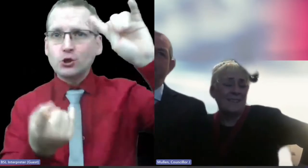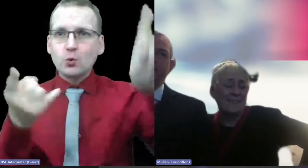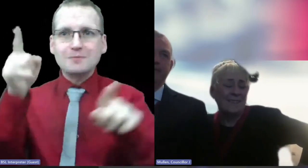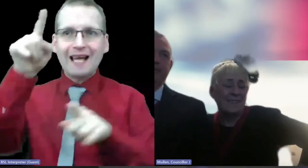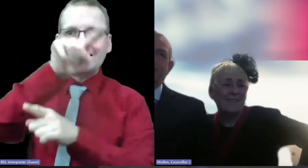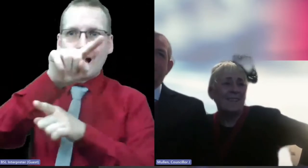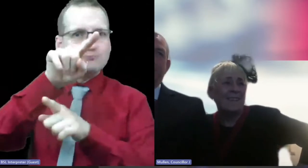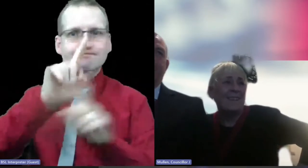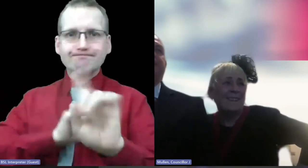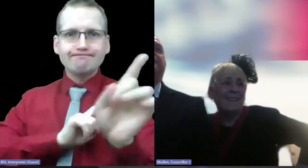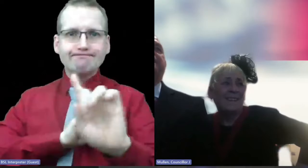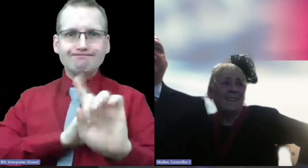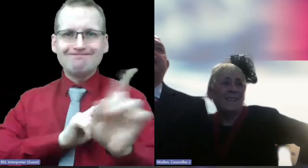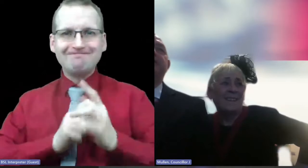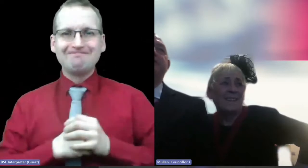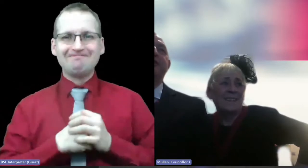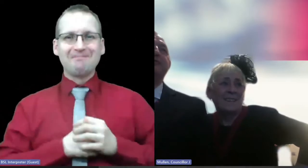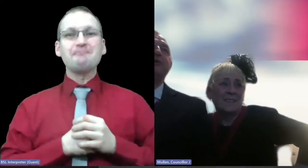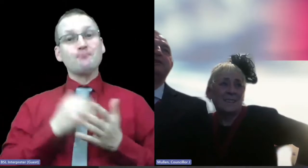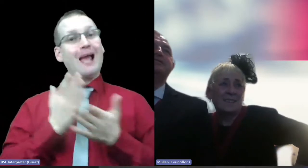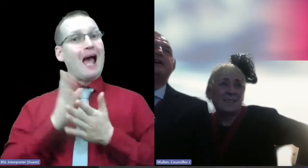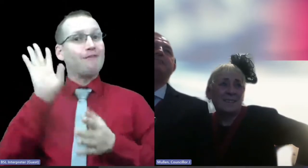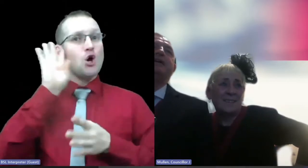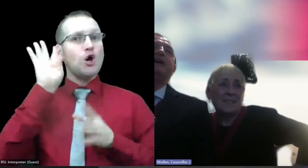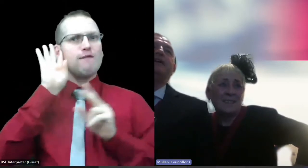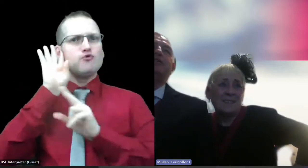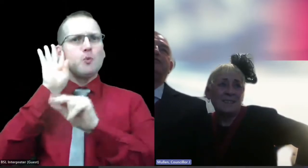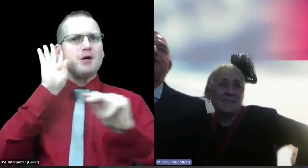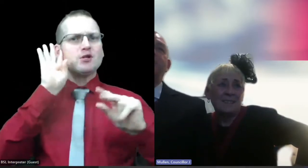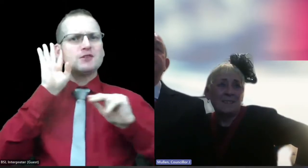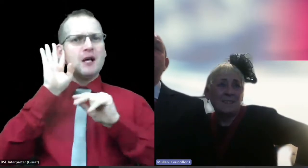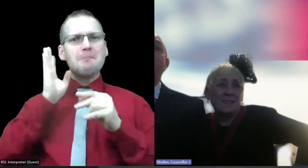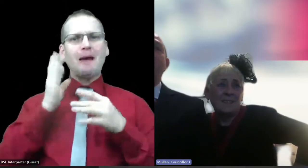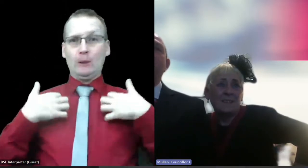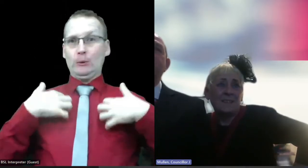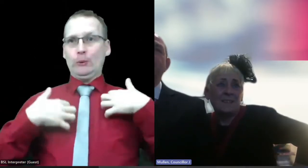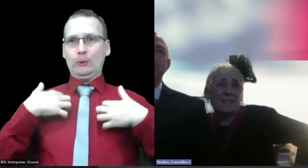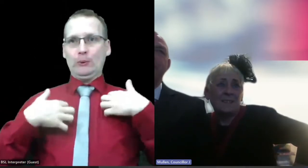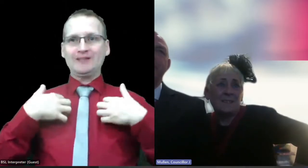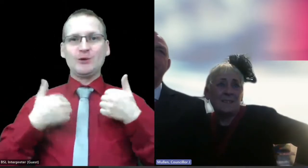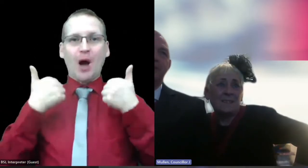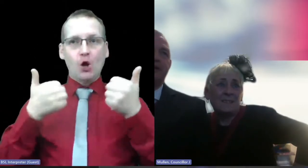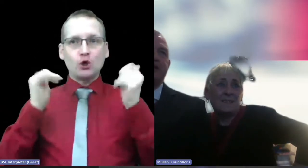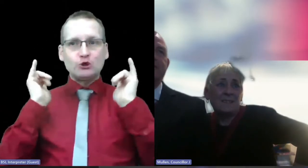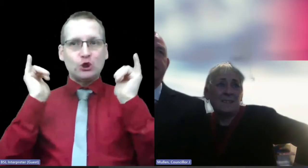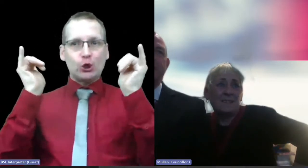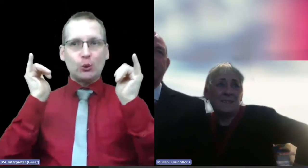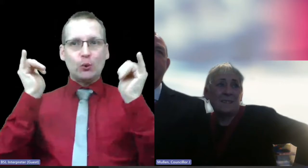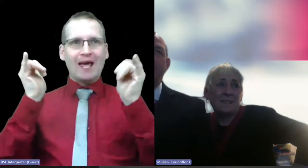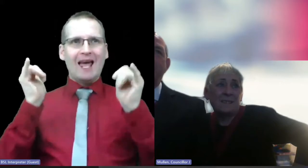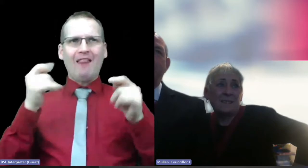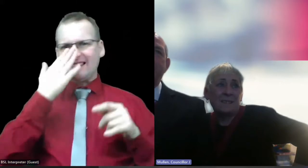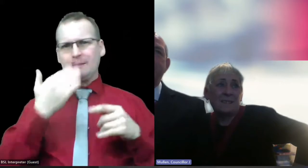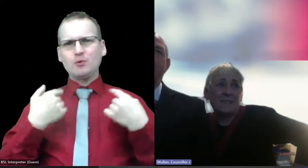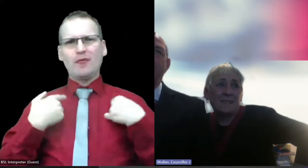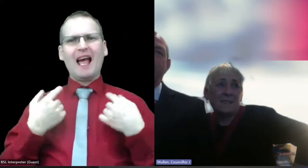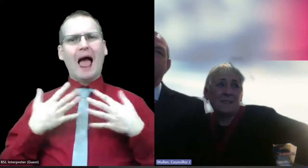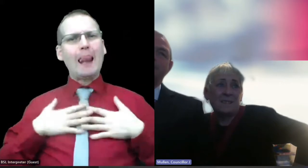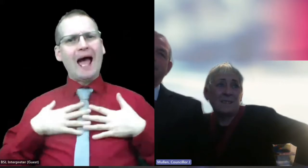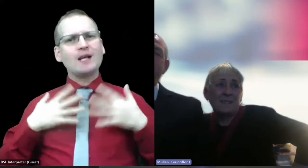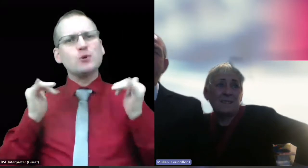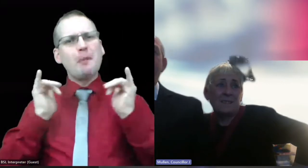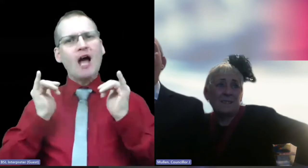down. I've heard a few rumours that many are looking forward to a good do, as they seem to think that I like a party.